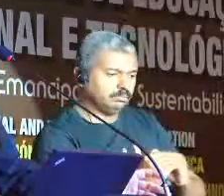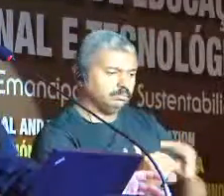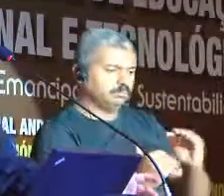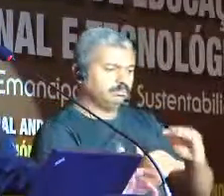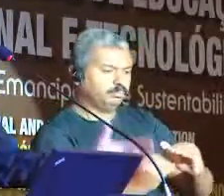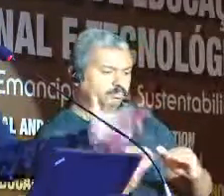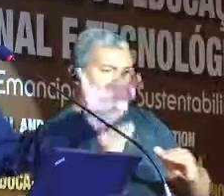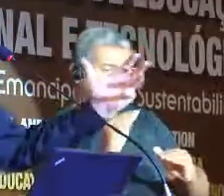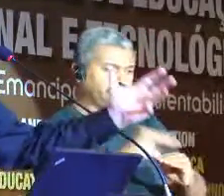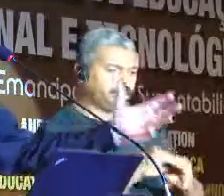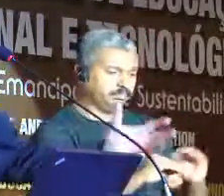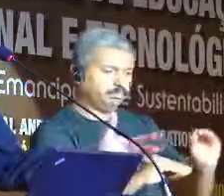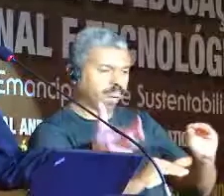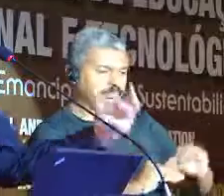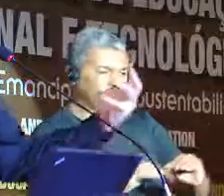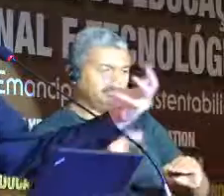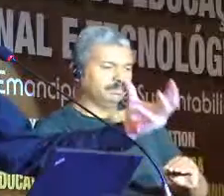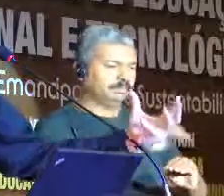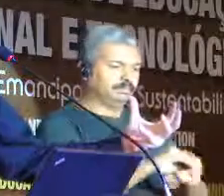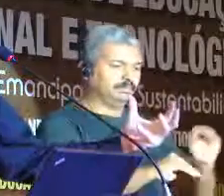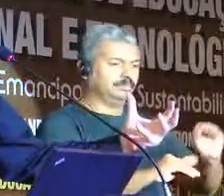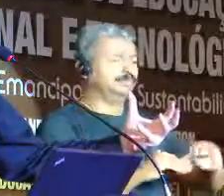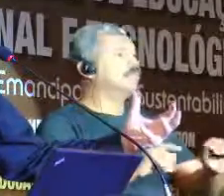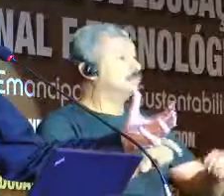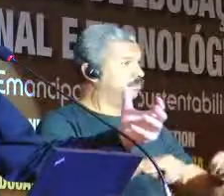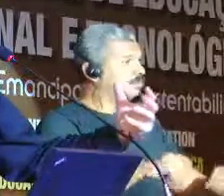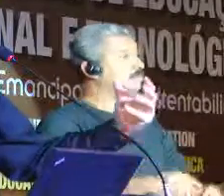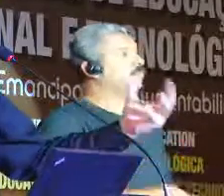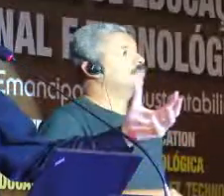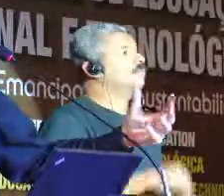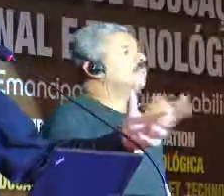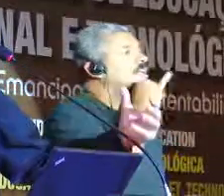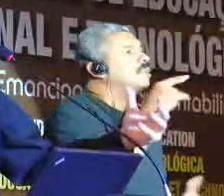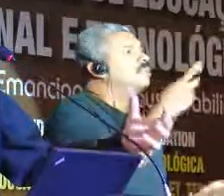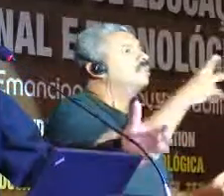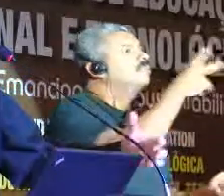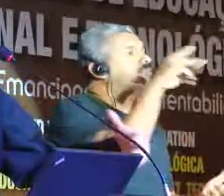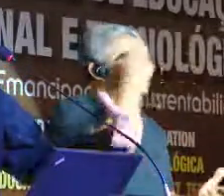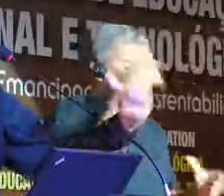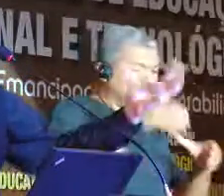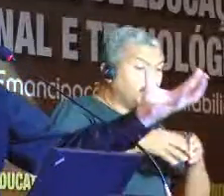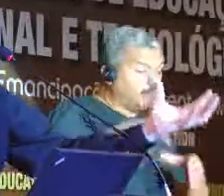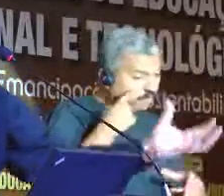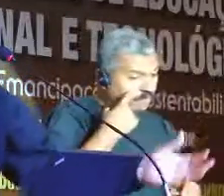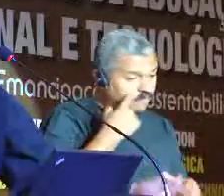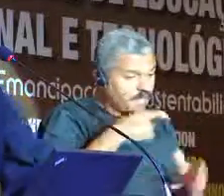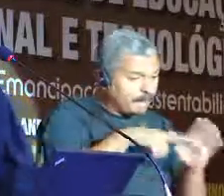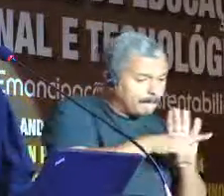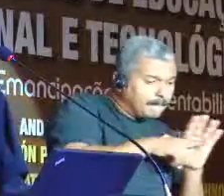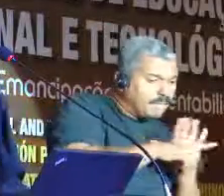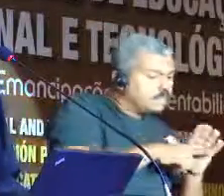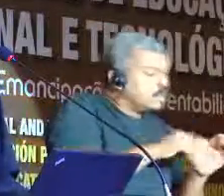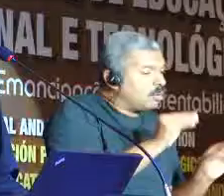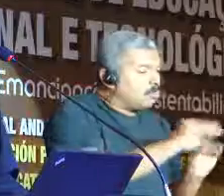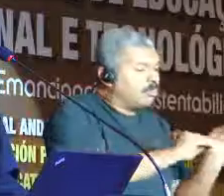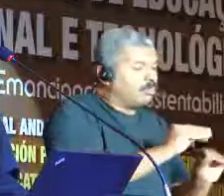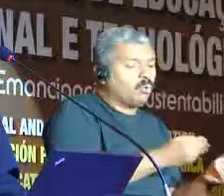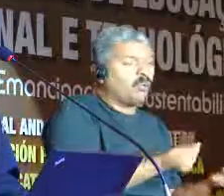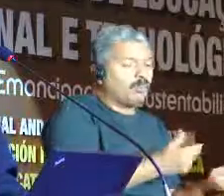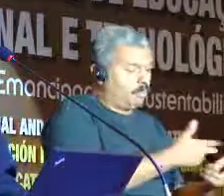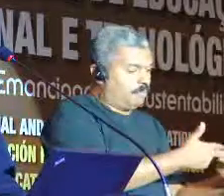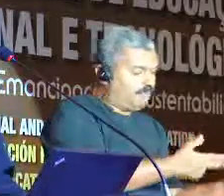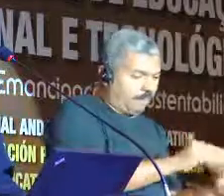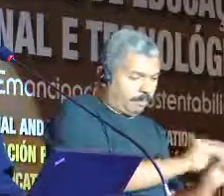doing research, you can do your research faster because you no longer have to write all of the software to do